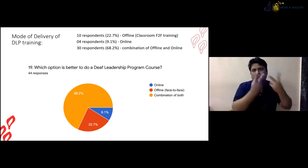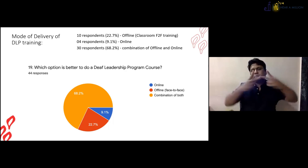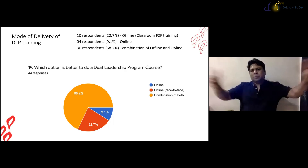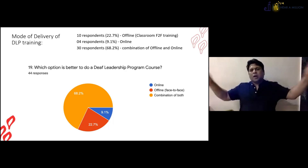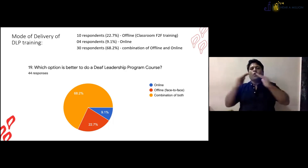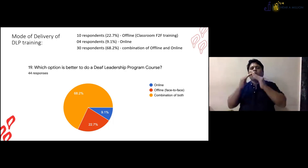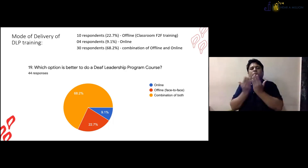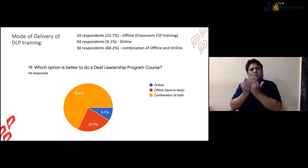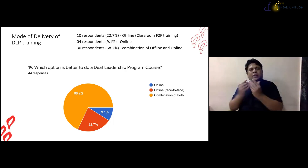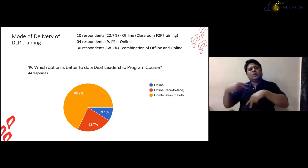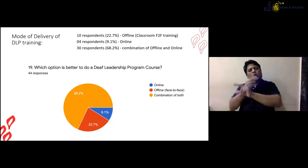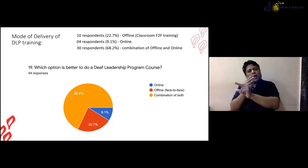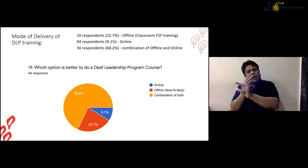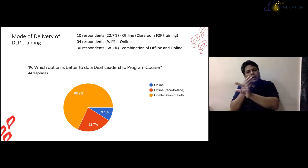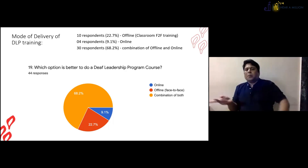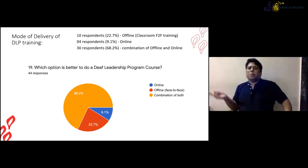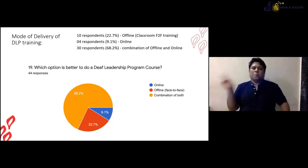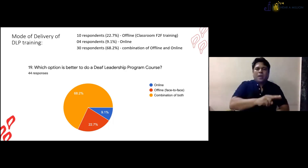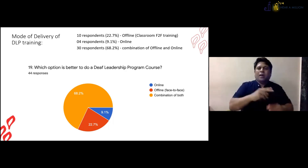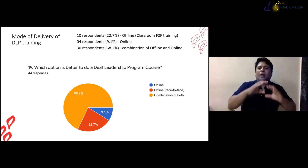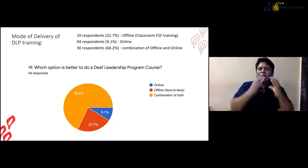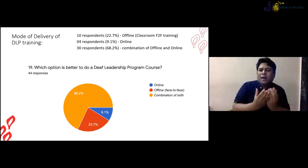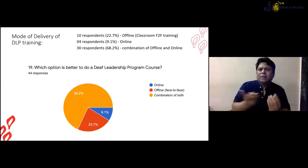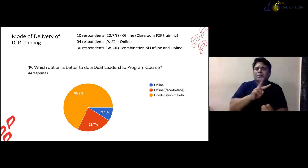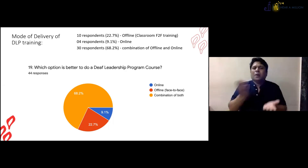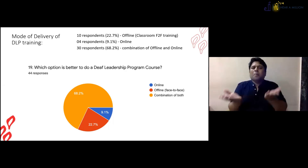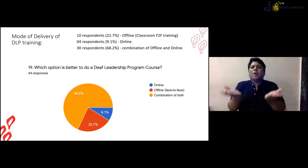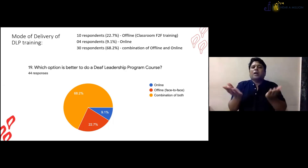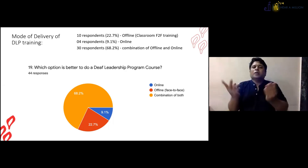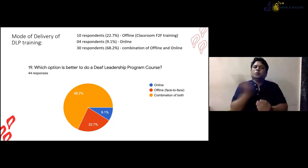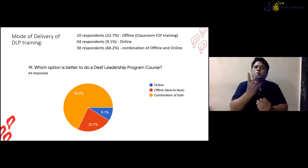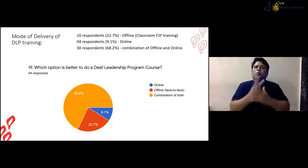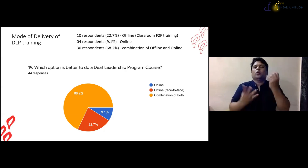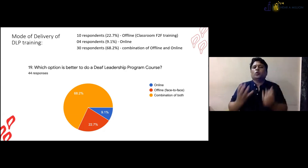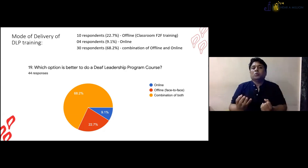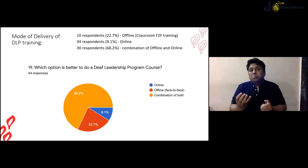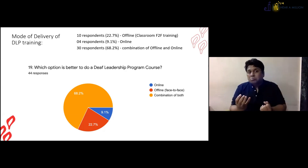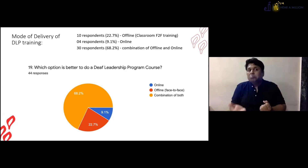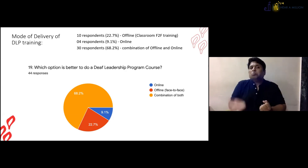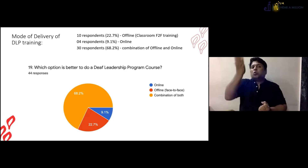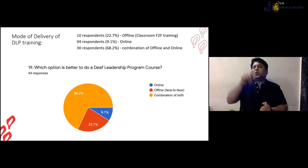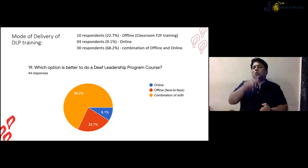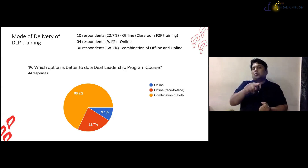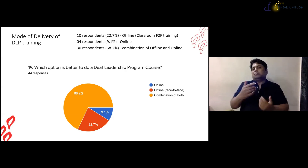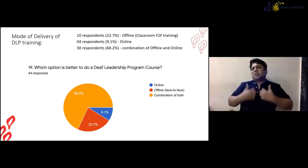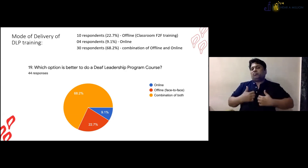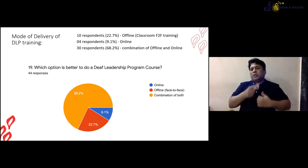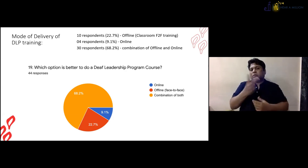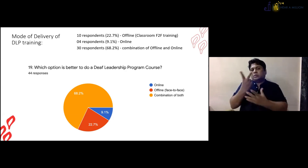classes, or 15 days you come for the classes, and then you study at home and do online classes. And then you get back to classes. So it can be a combination of